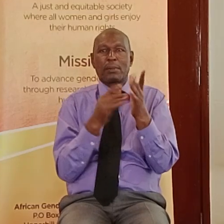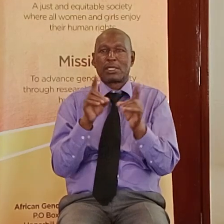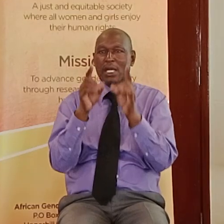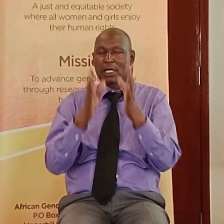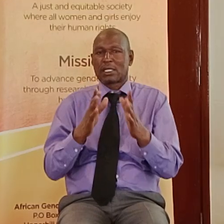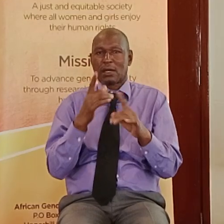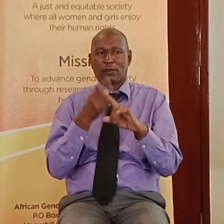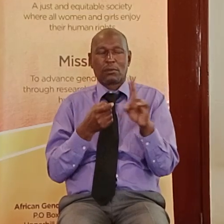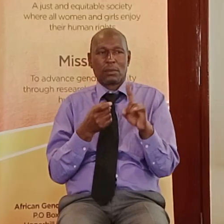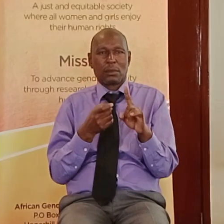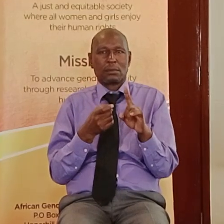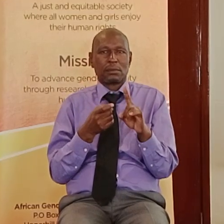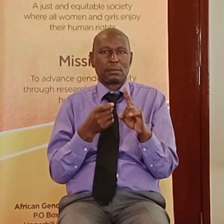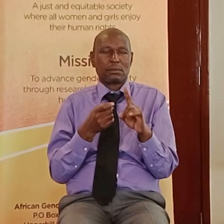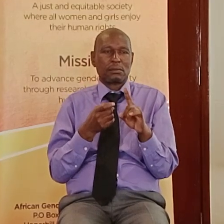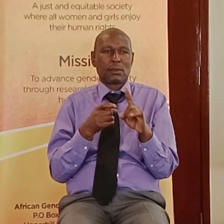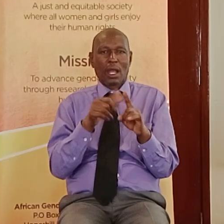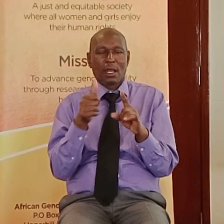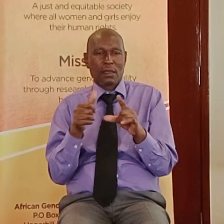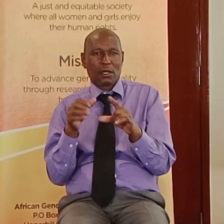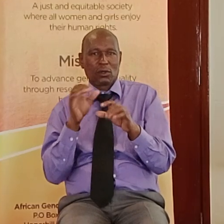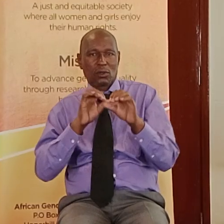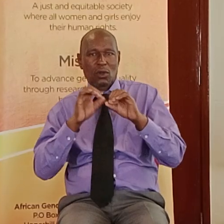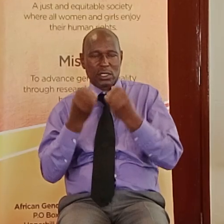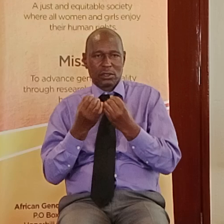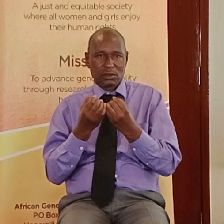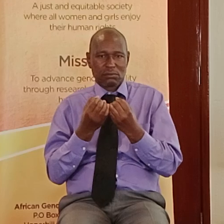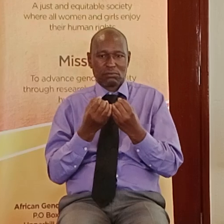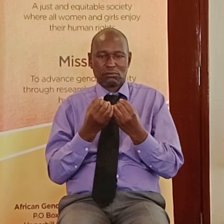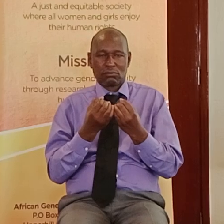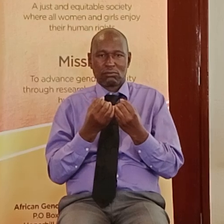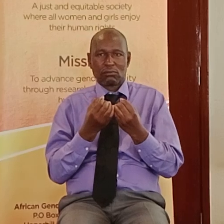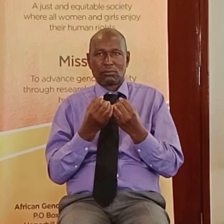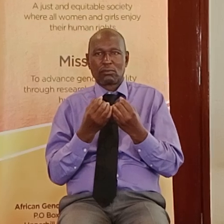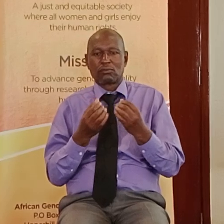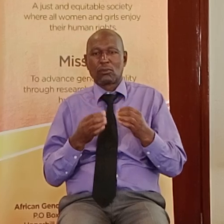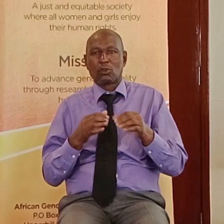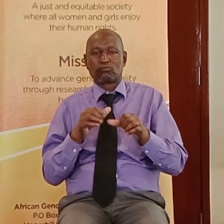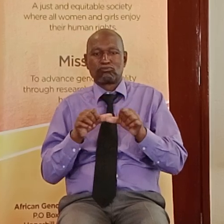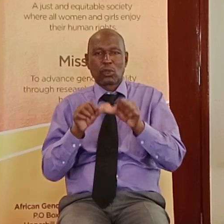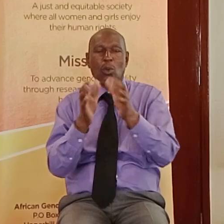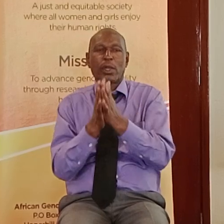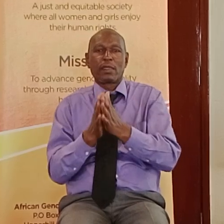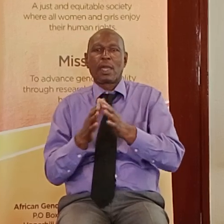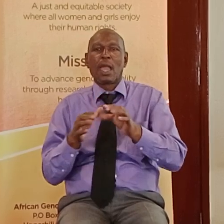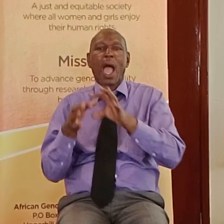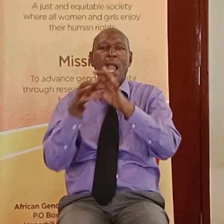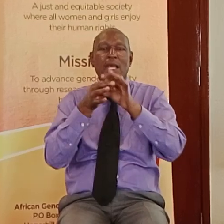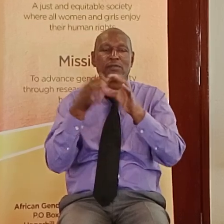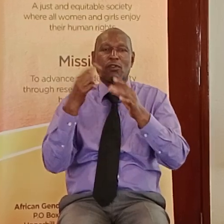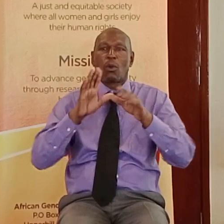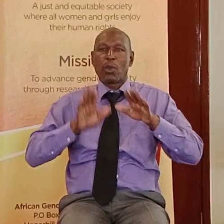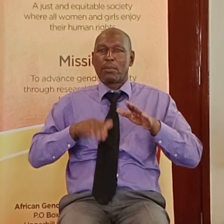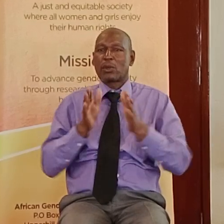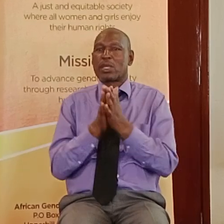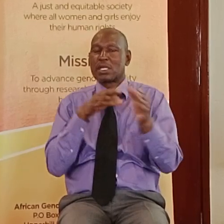ICASA will also take us through the Alliance for Women with Disability. This is a very